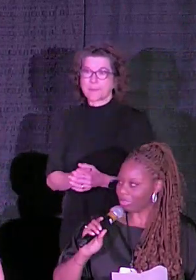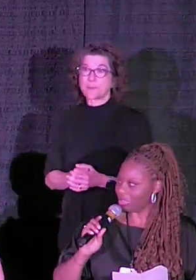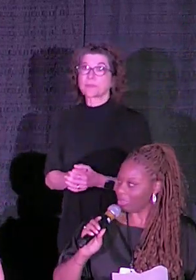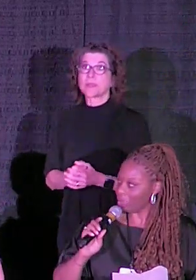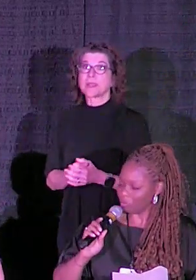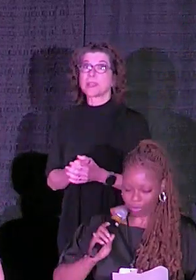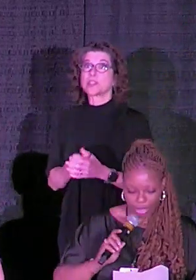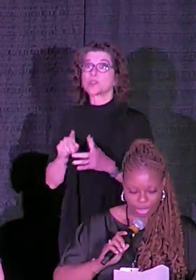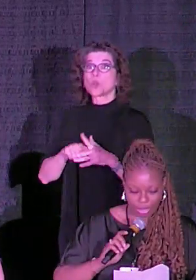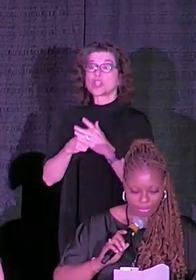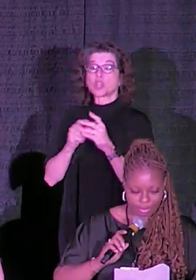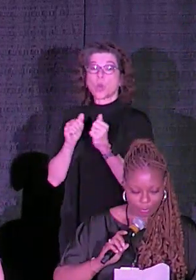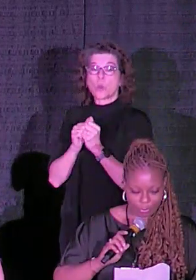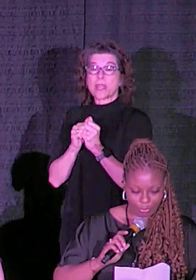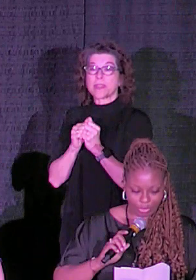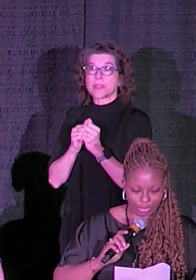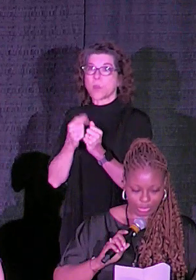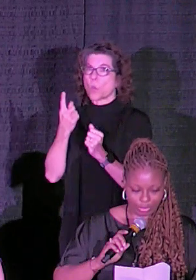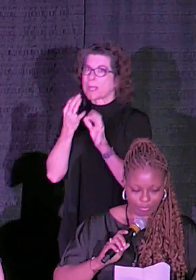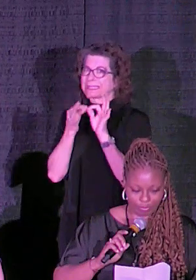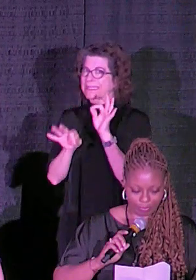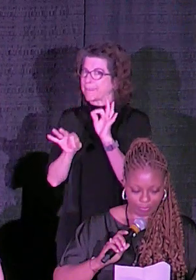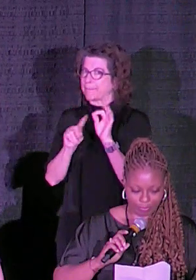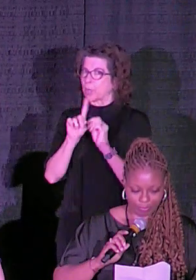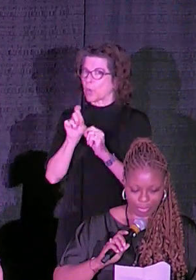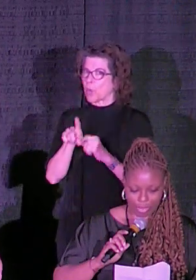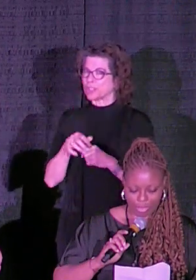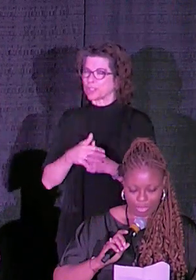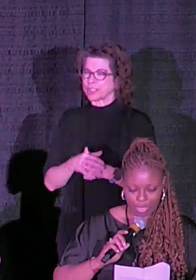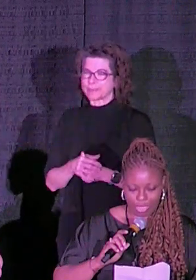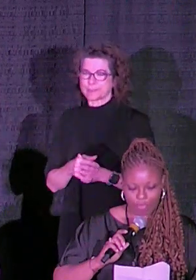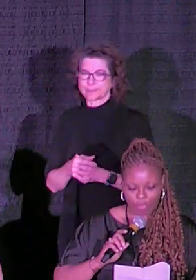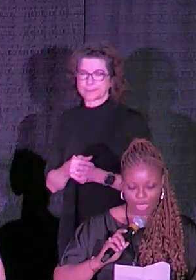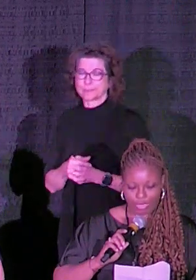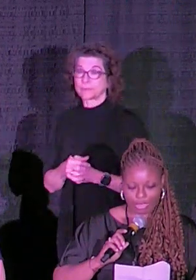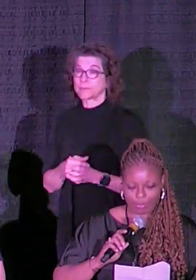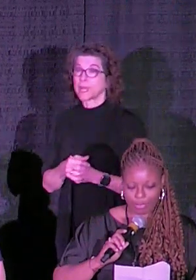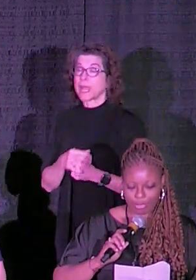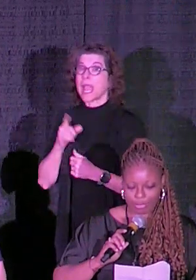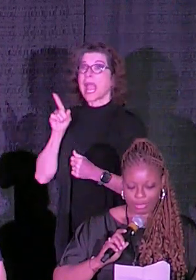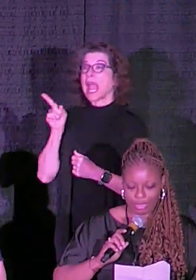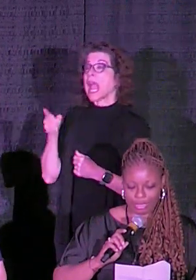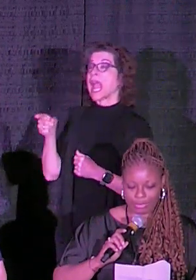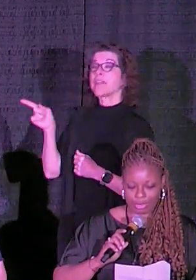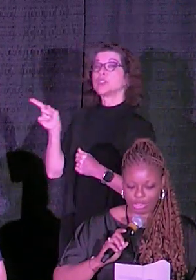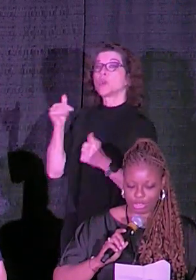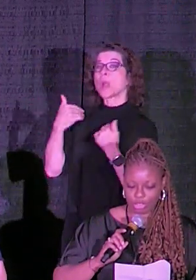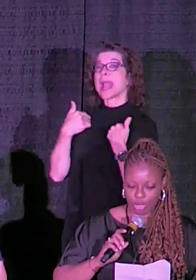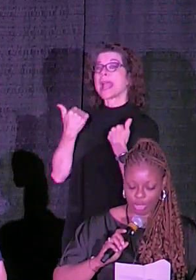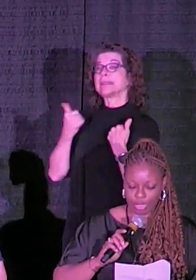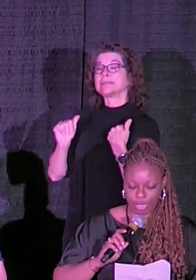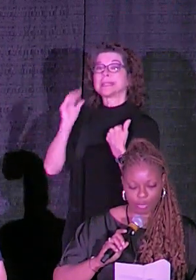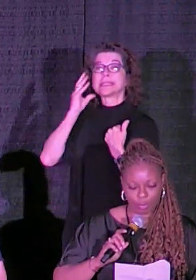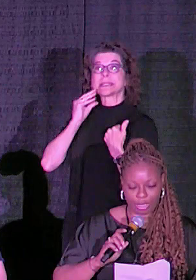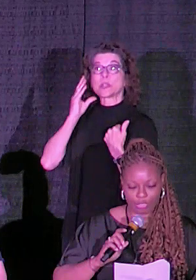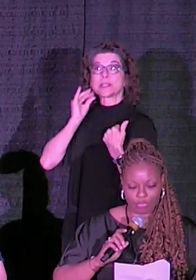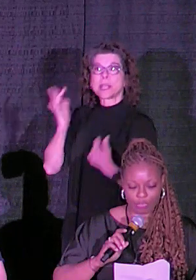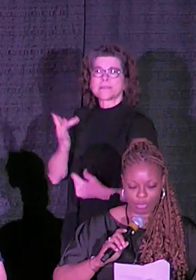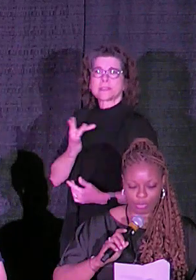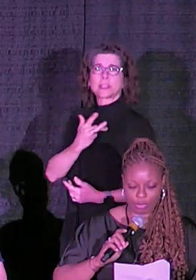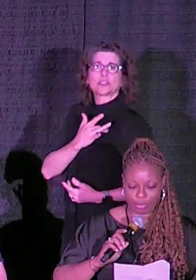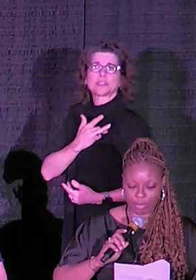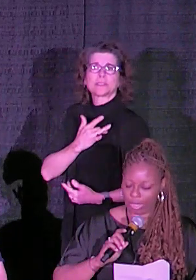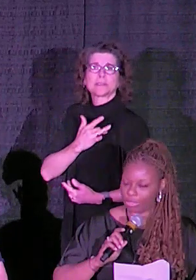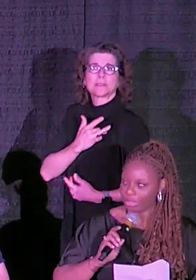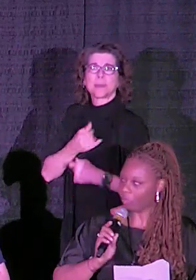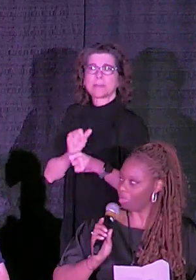And so I'm going to start with one simple question. Have you had an experience that has touched your heart and or made you